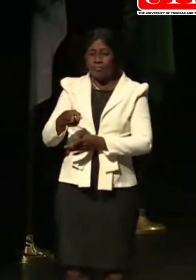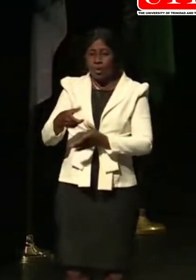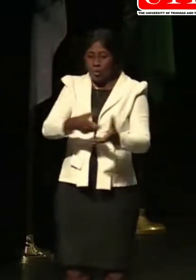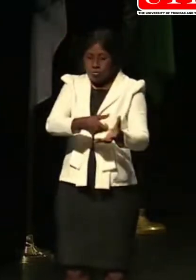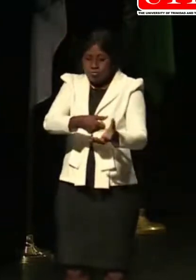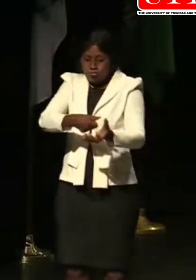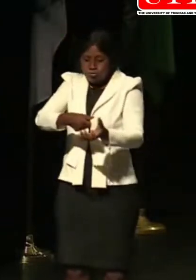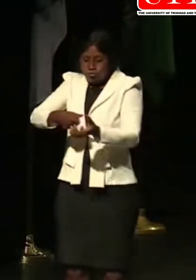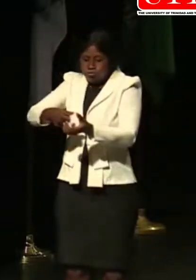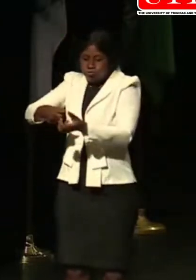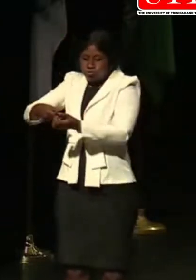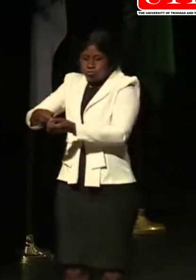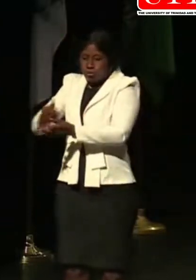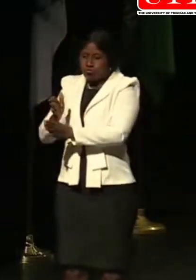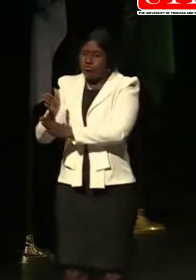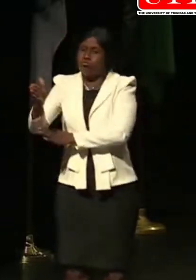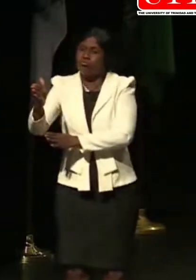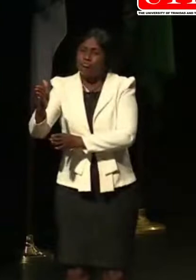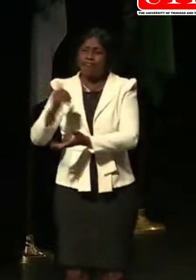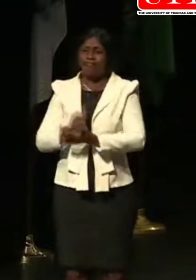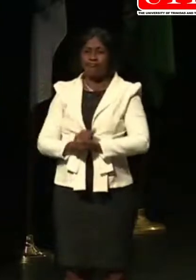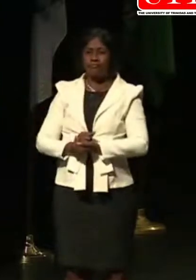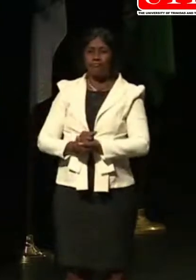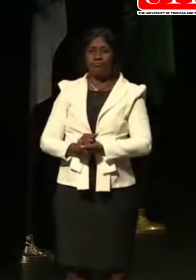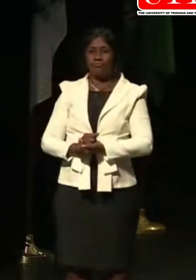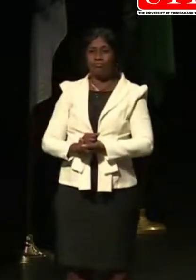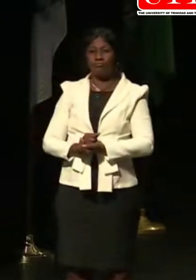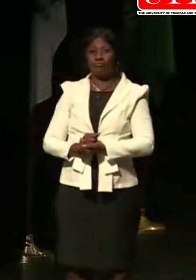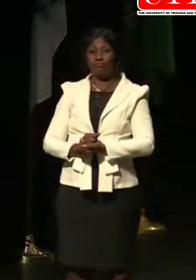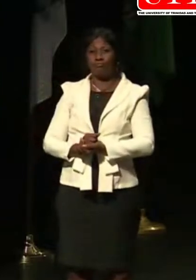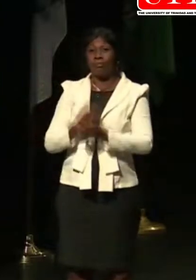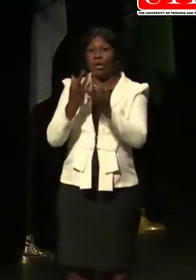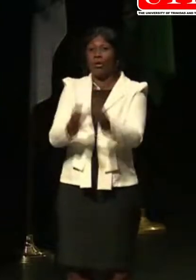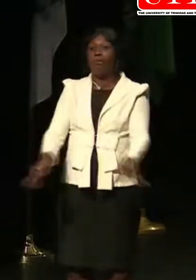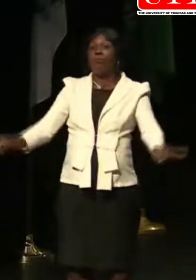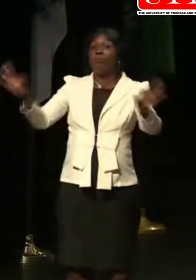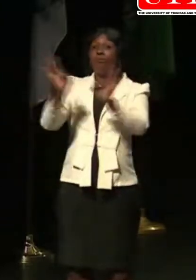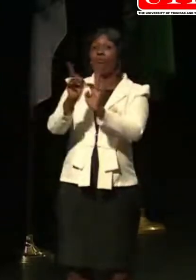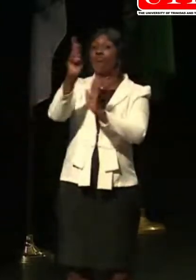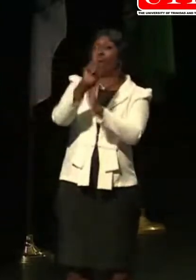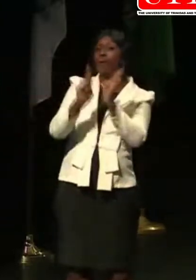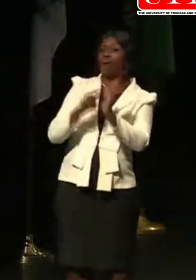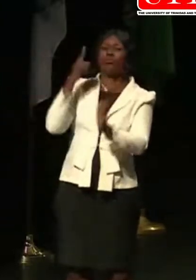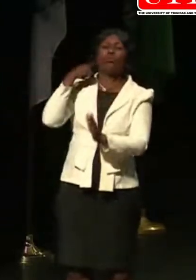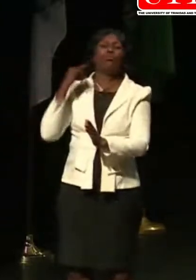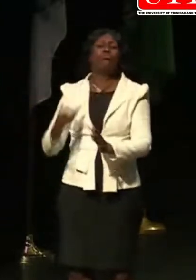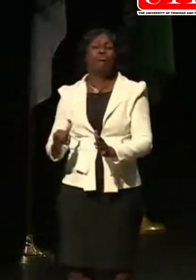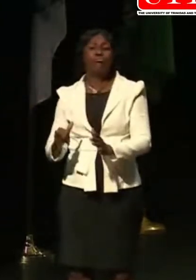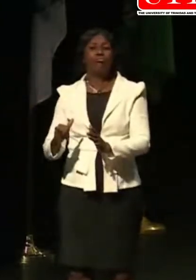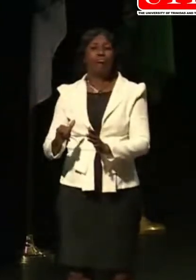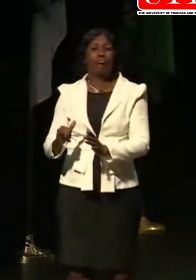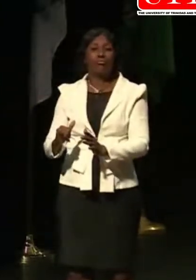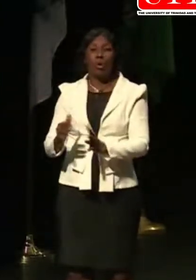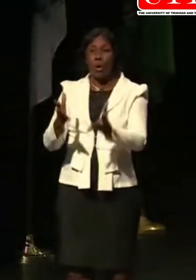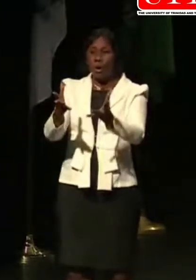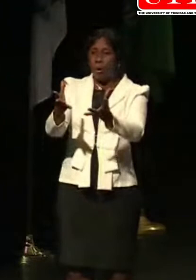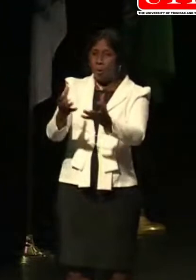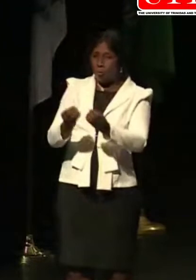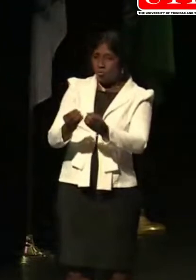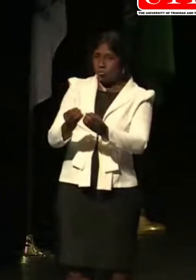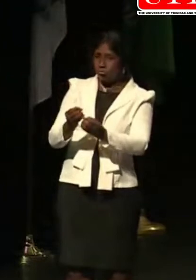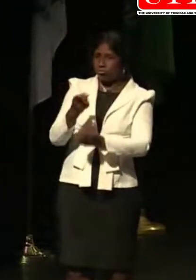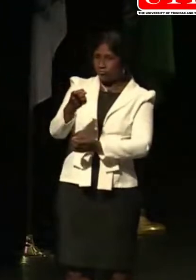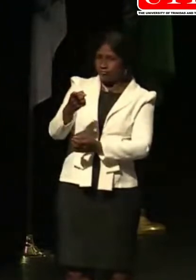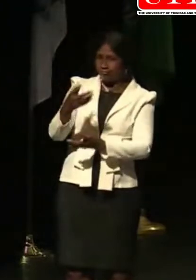direction. The golden rule says, treat others as you want them to treat you. And this is found in